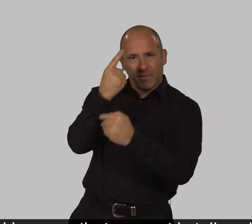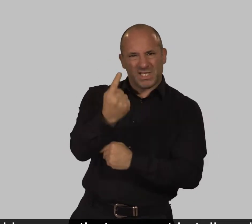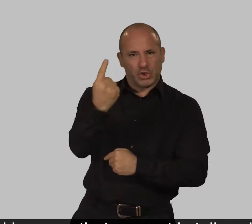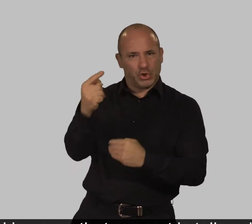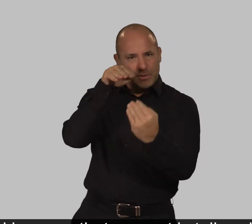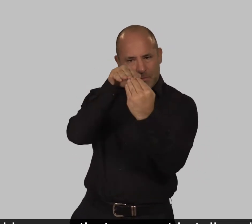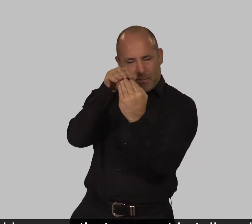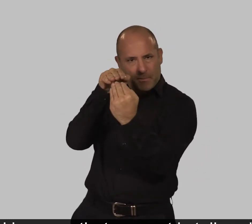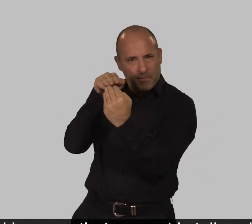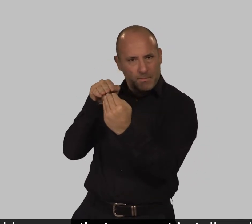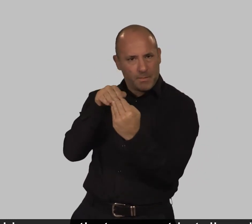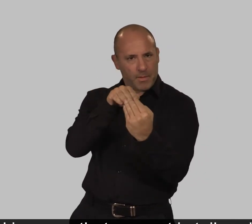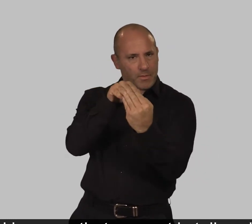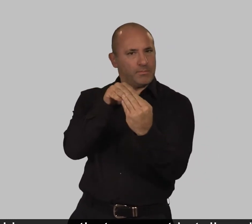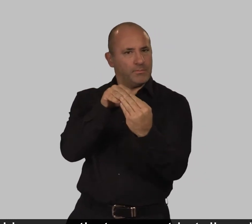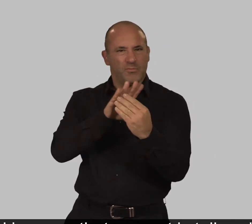to the people who are using it.